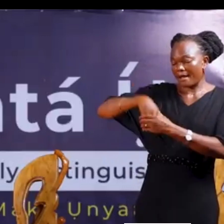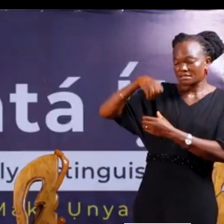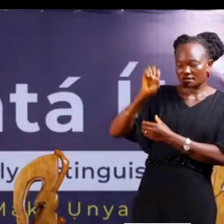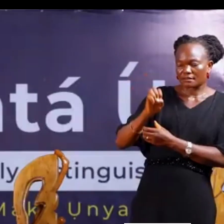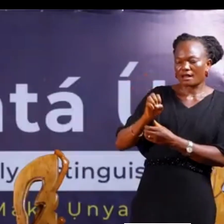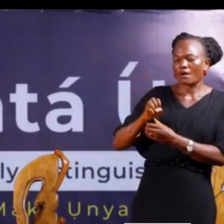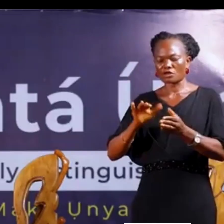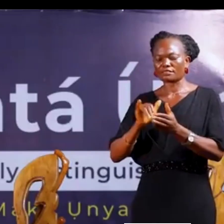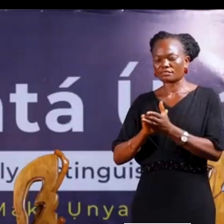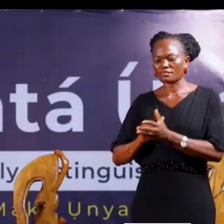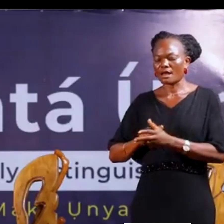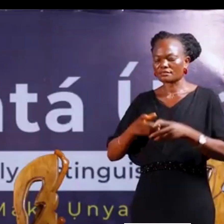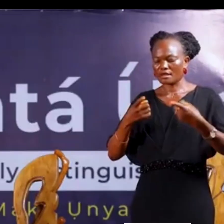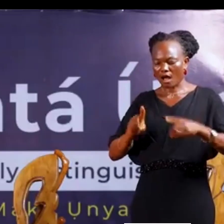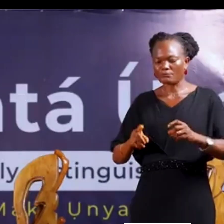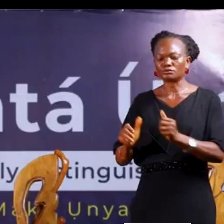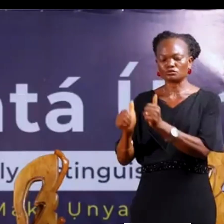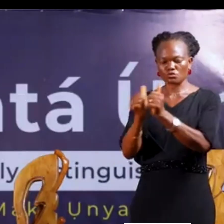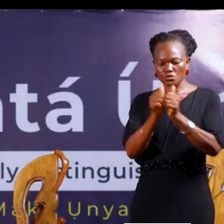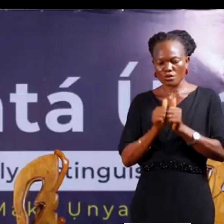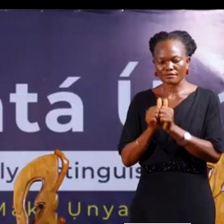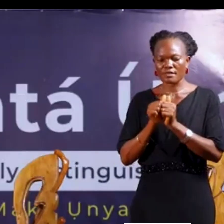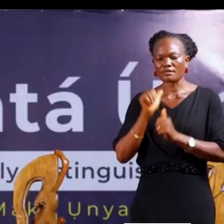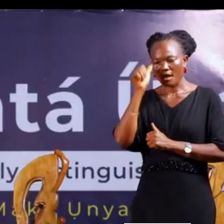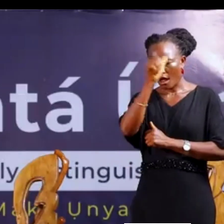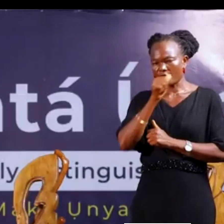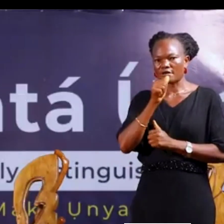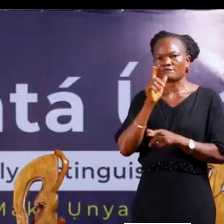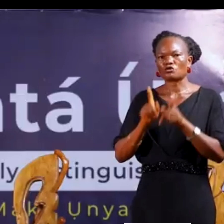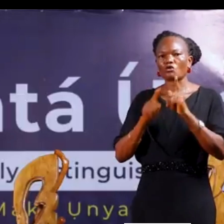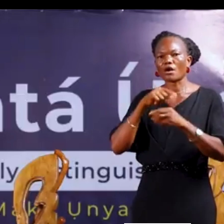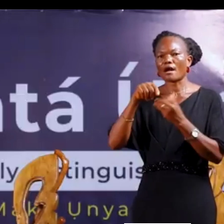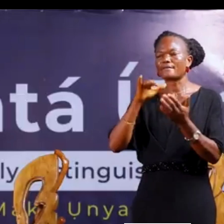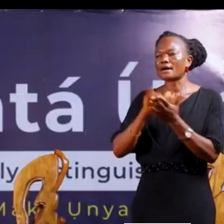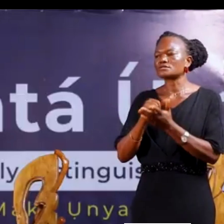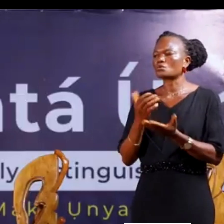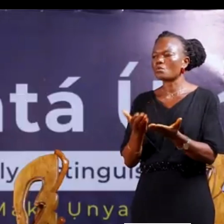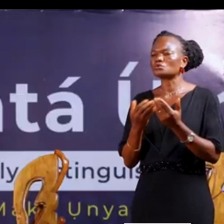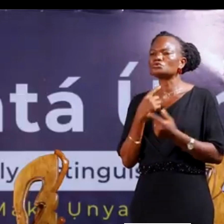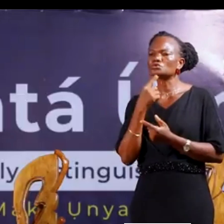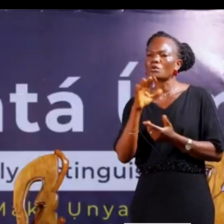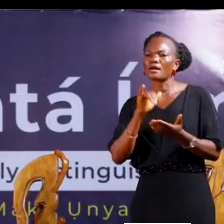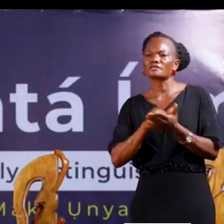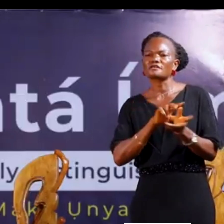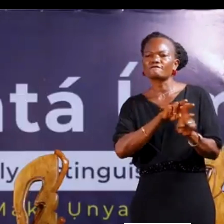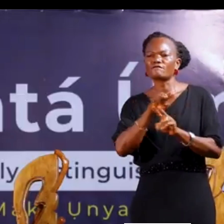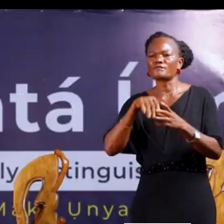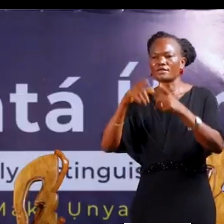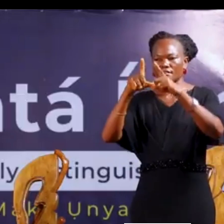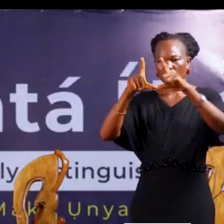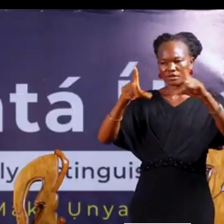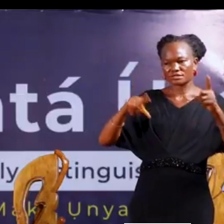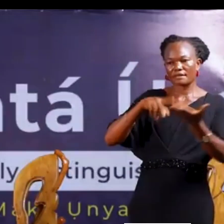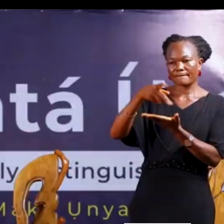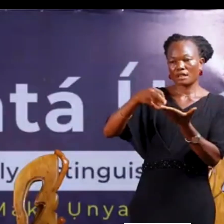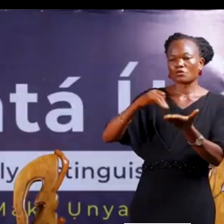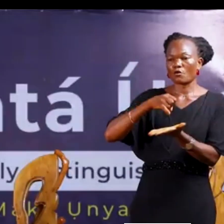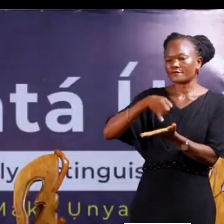African diaspora. And when I talk about the Bantu migration, I want you to look at it from a linguistic point of view.